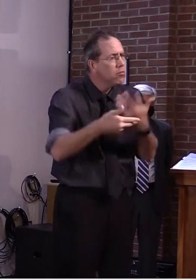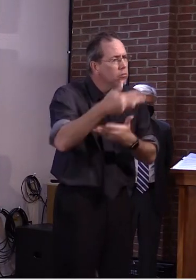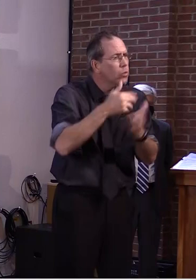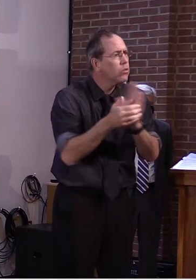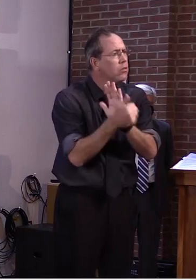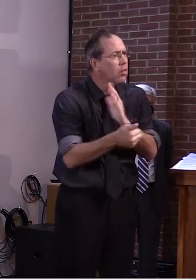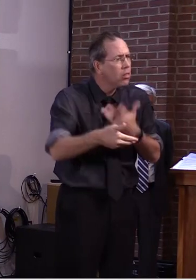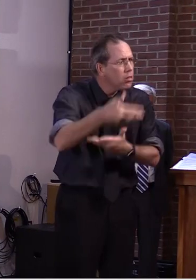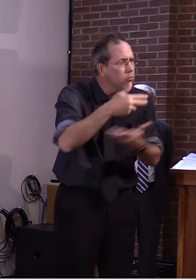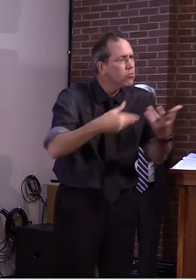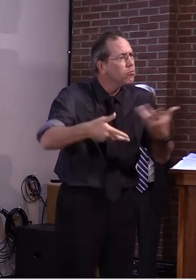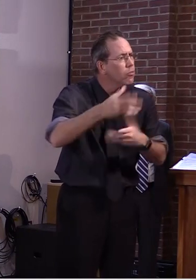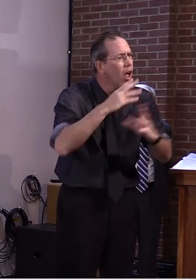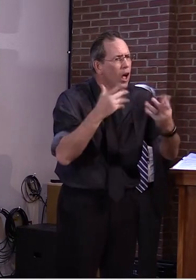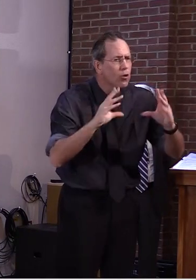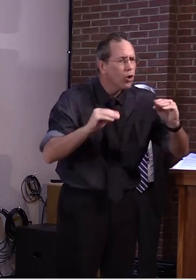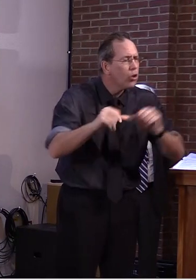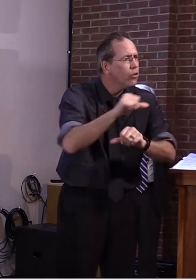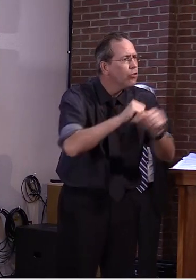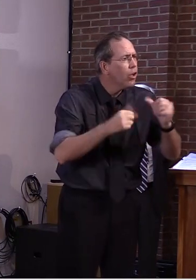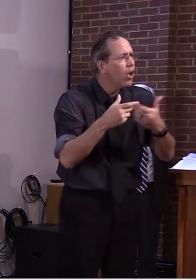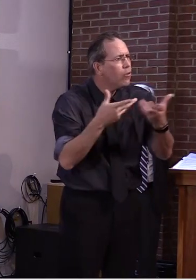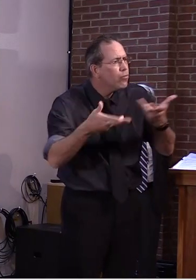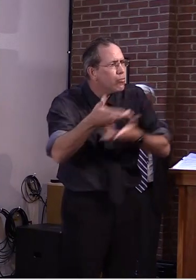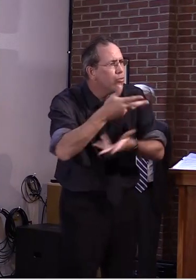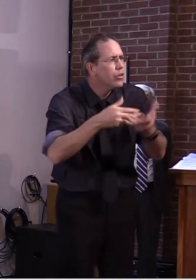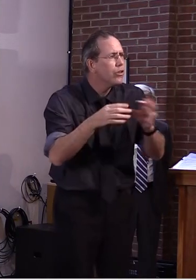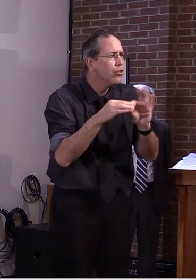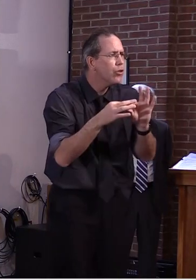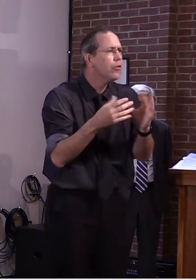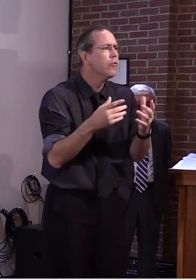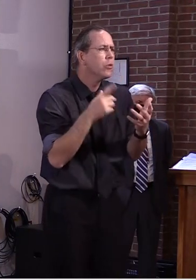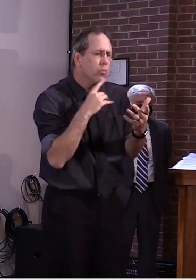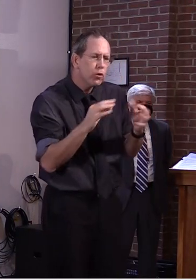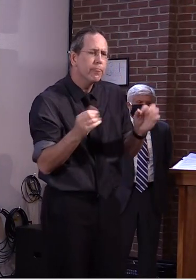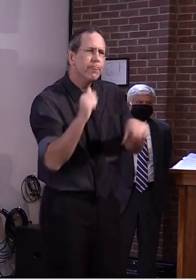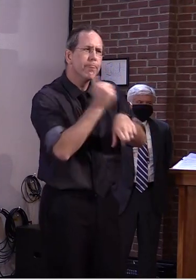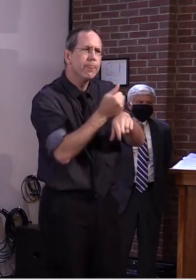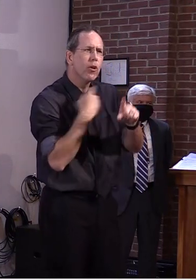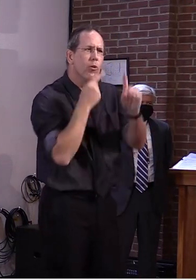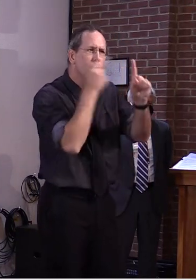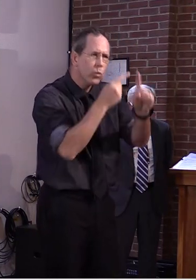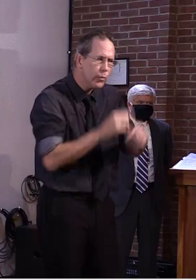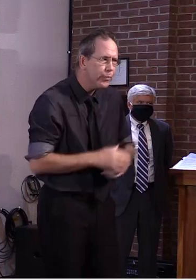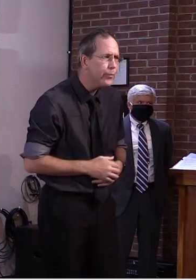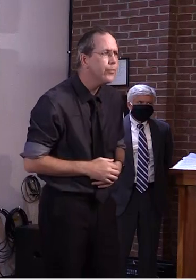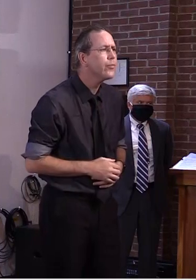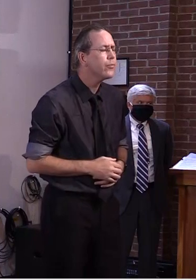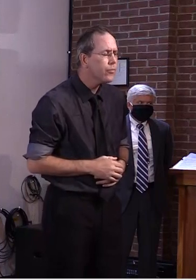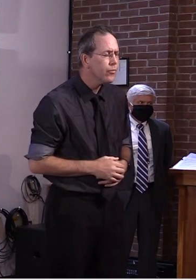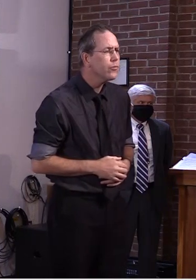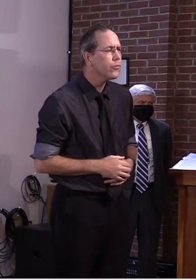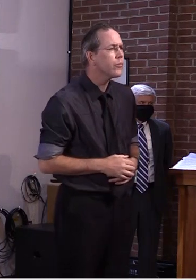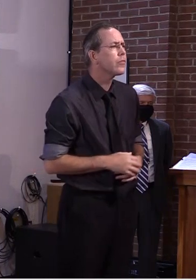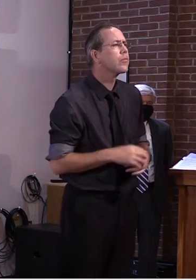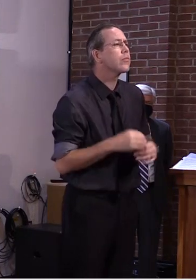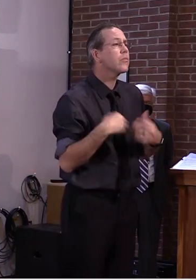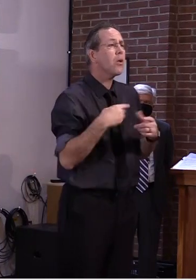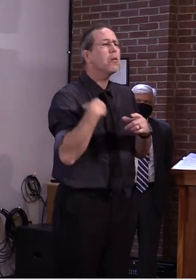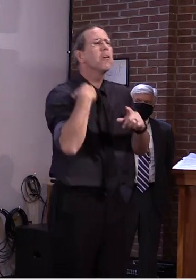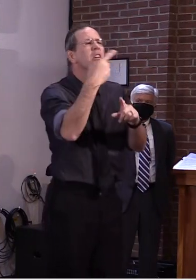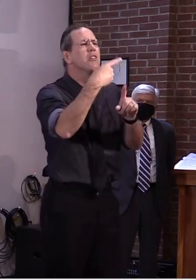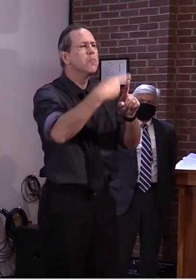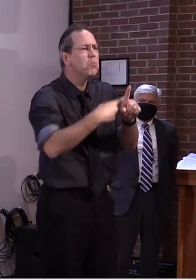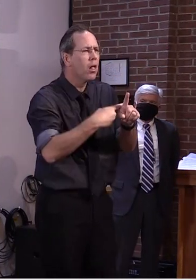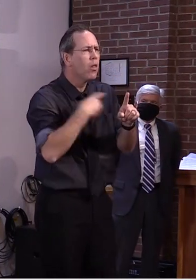remain a priority throughout this emergency, but I anticipate we will be putting an increased emphasis on academics later this month if we can